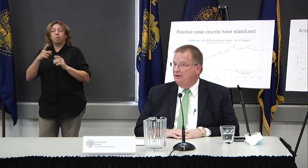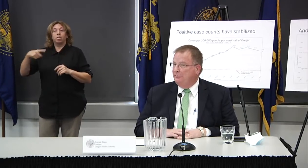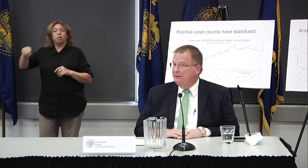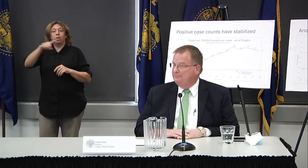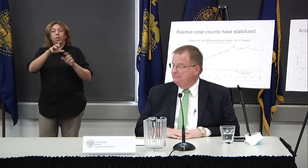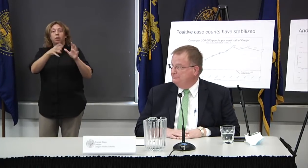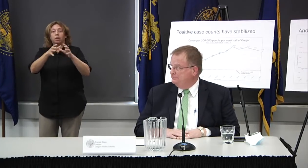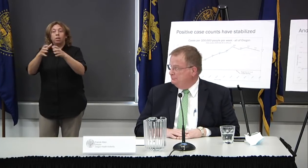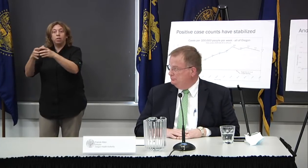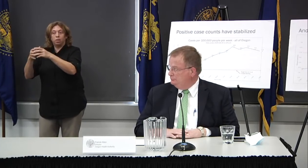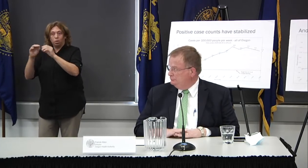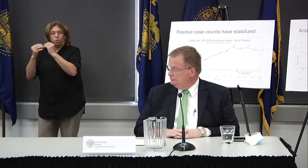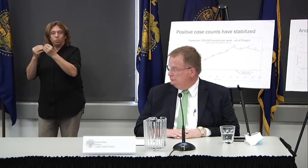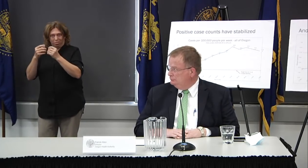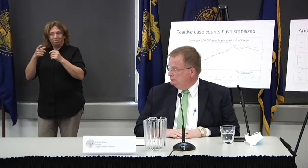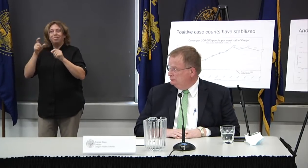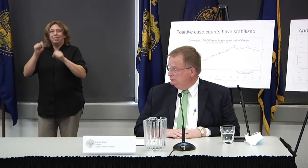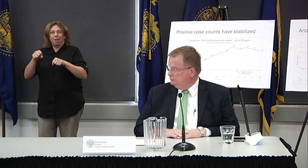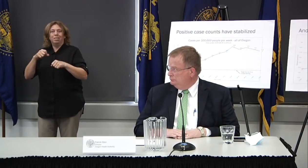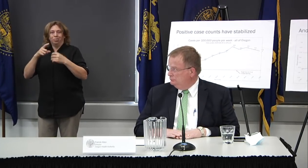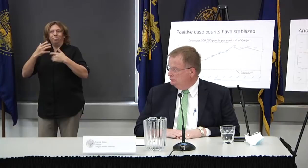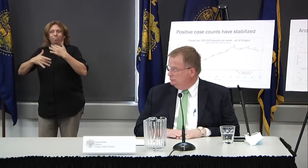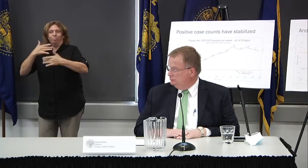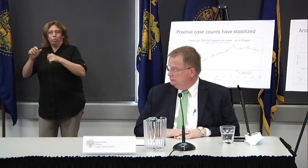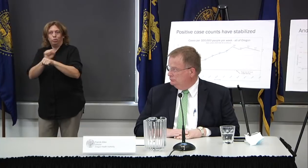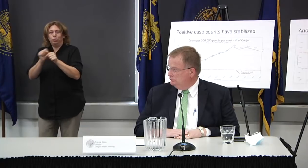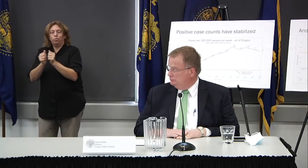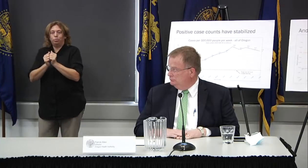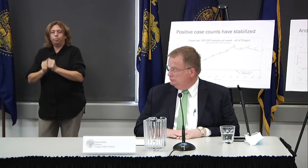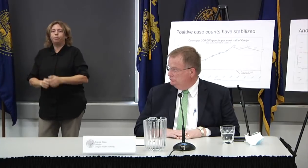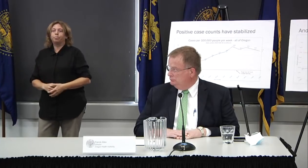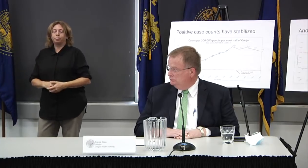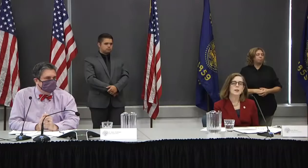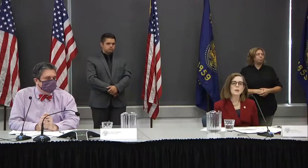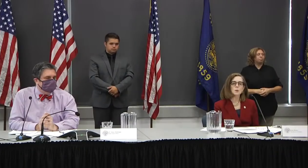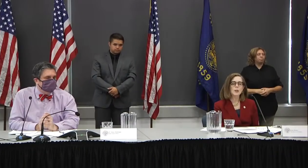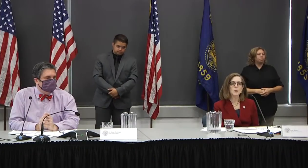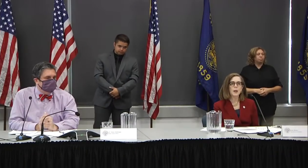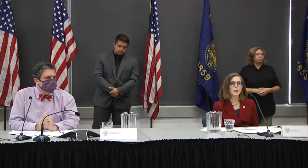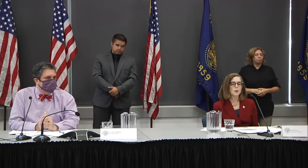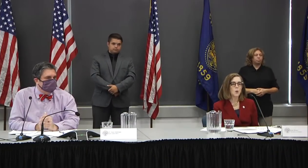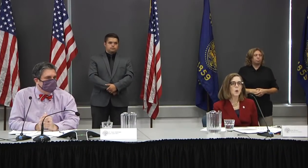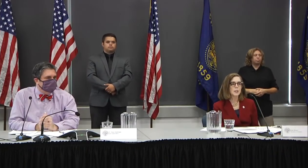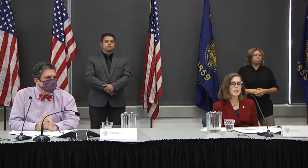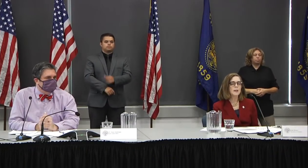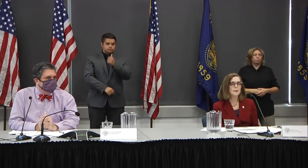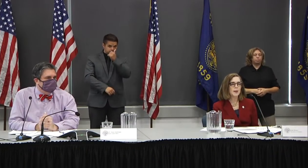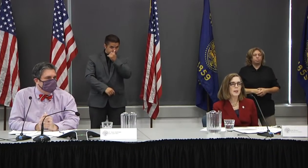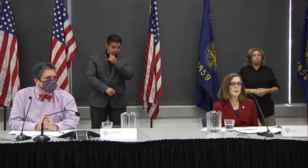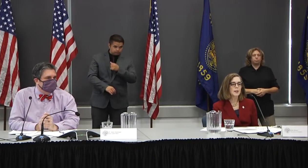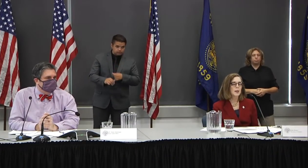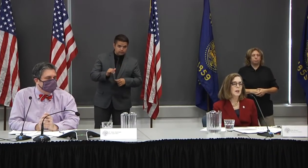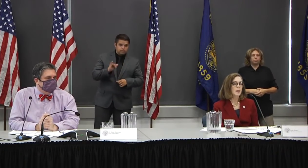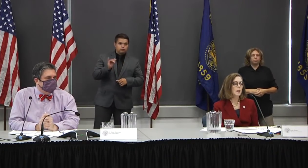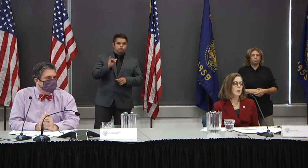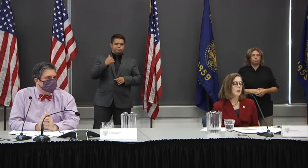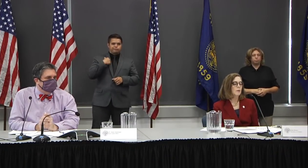governor's talking about. And then we even created, and I don't know if this is unique to other states, we created a quarantine